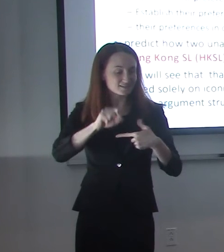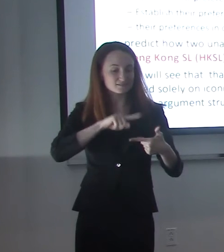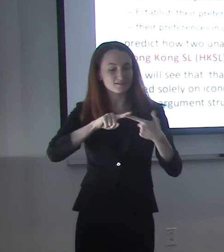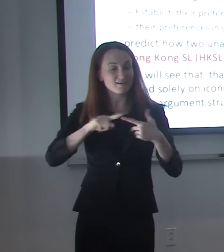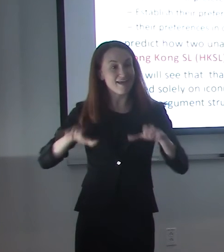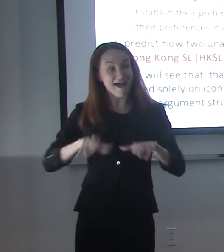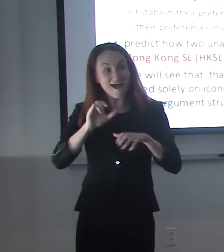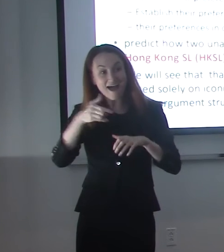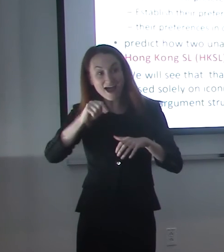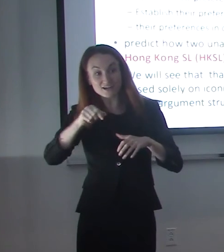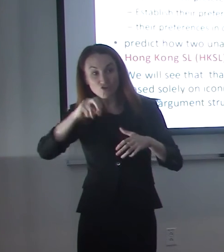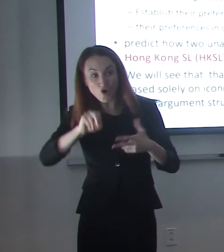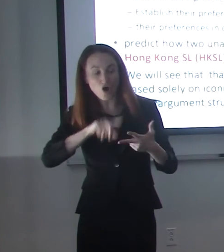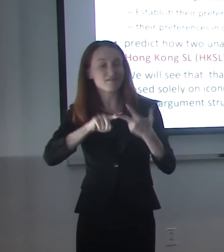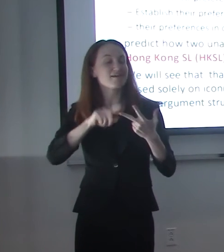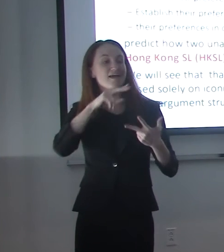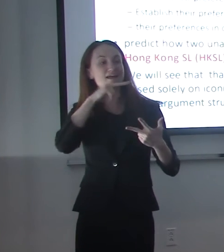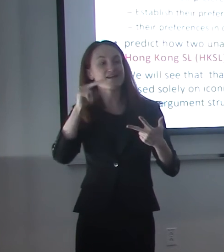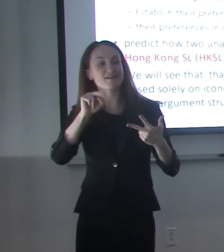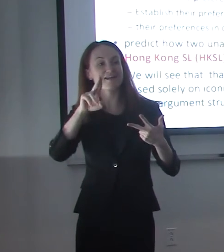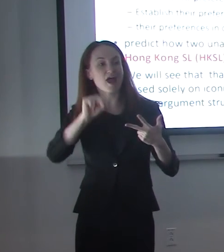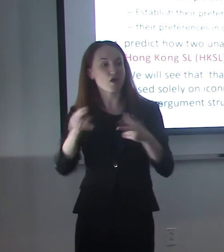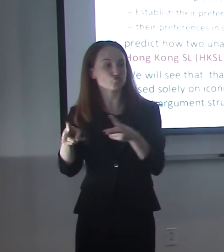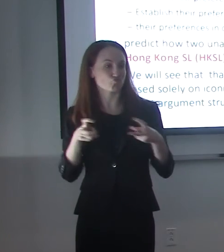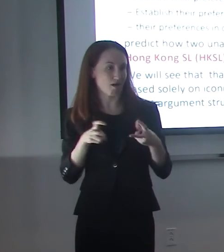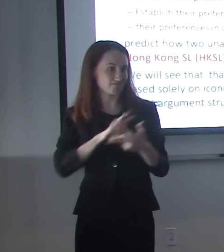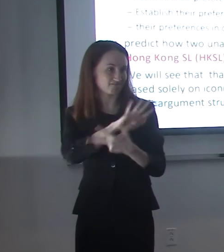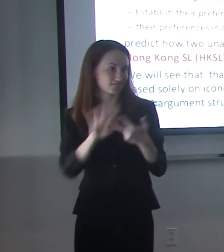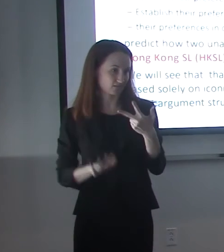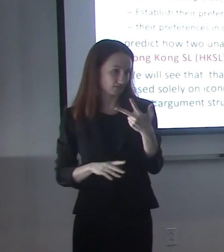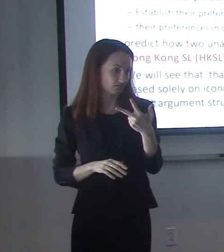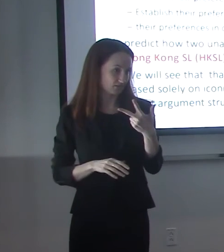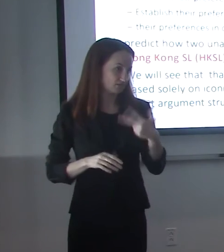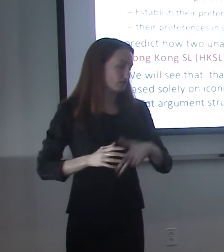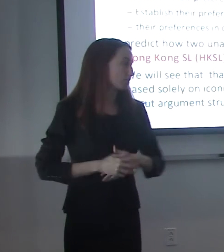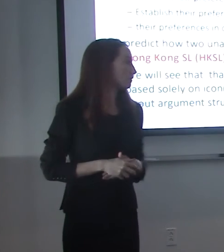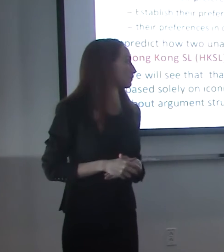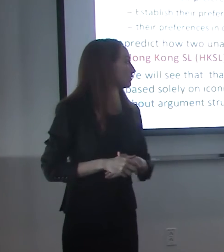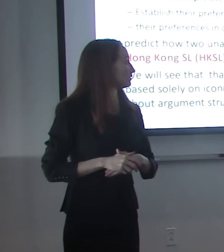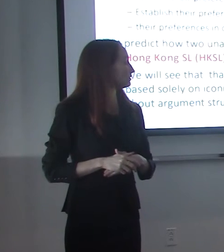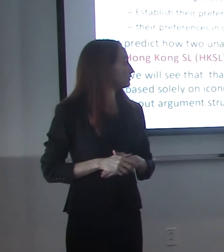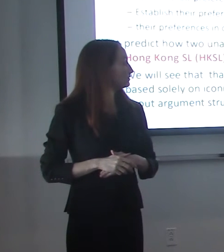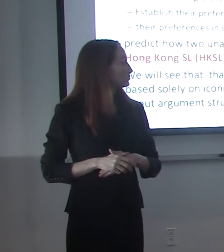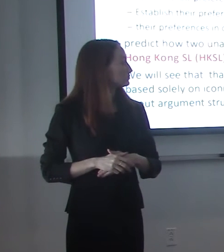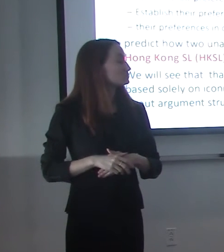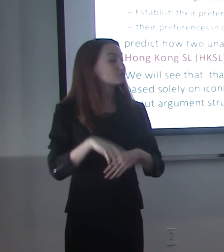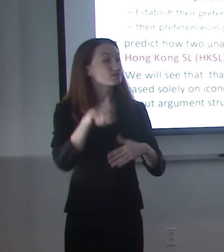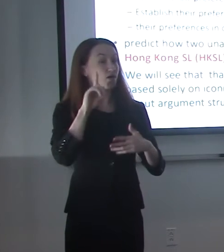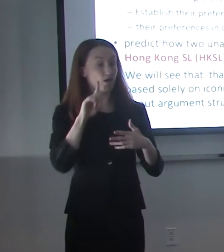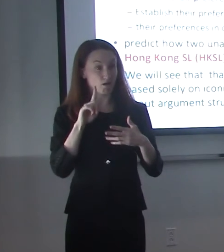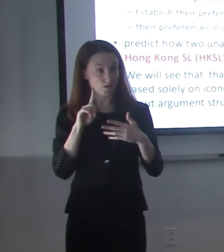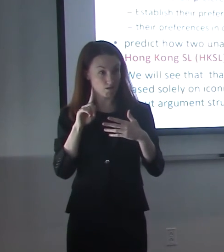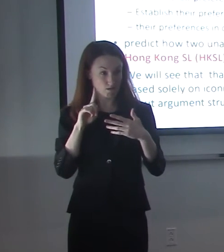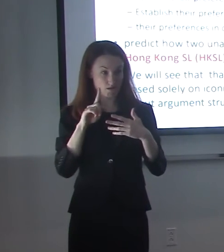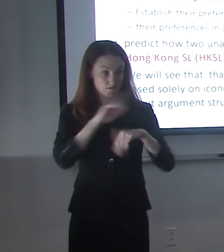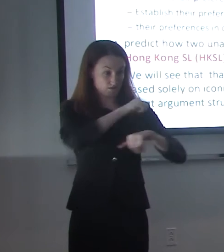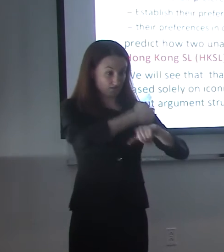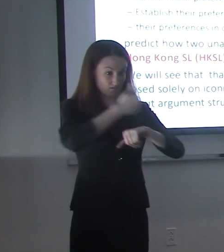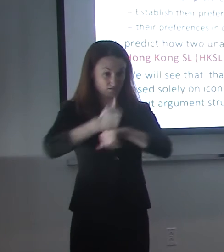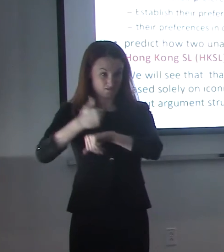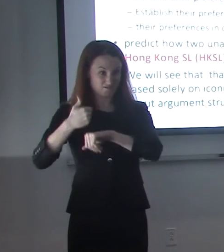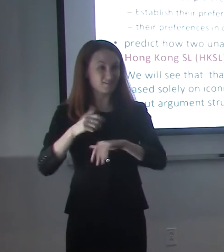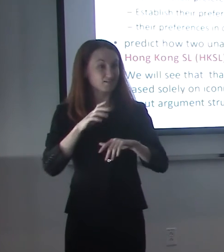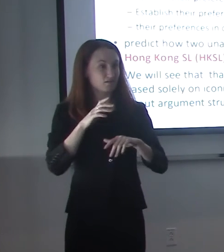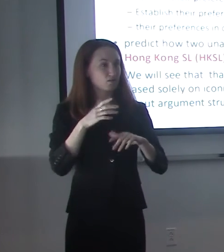and the nouns derived from act-on verbs. And then once we get a picture of what those 2 sign